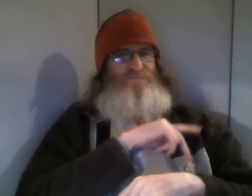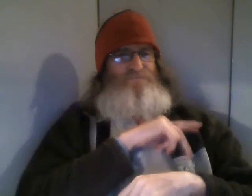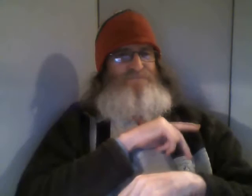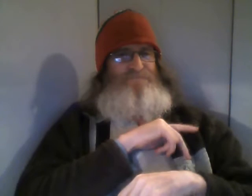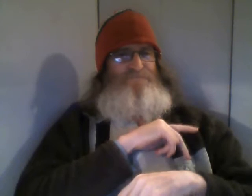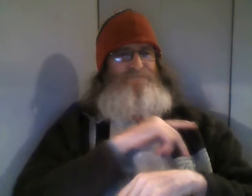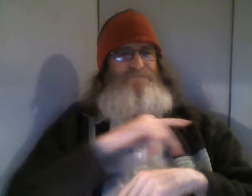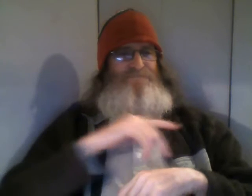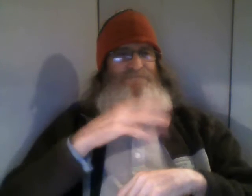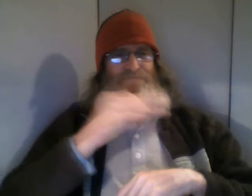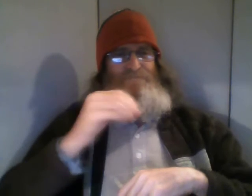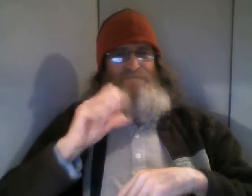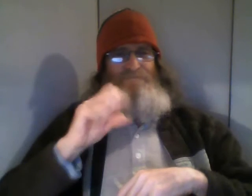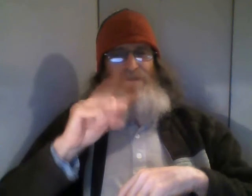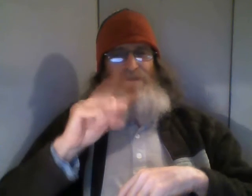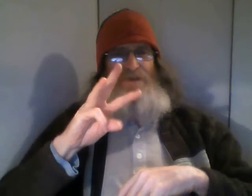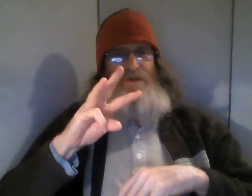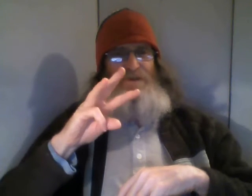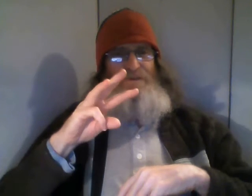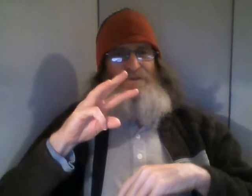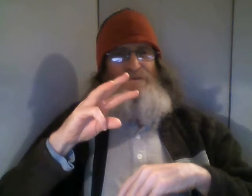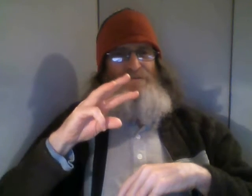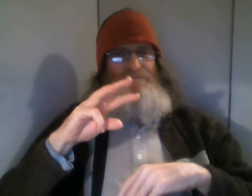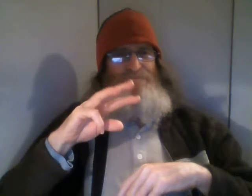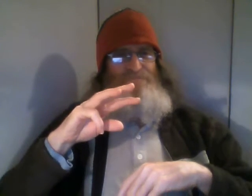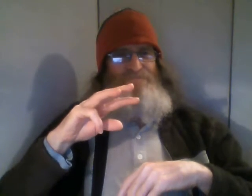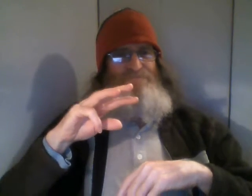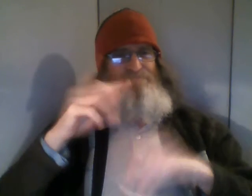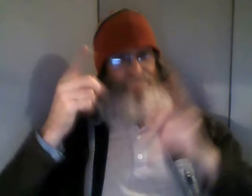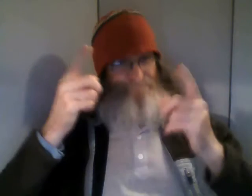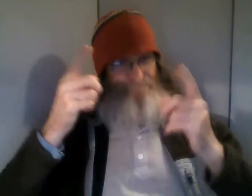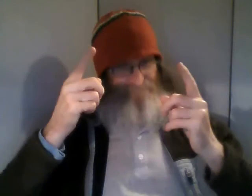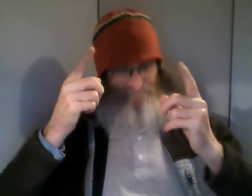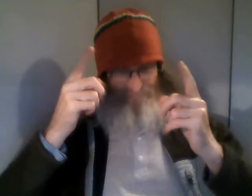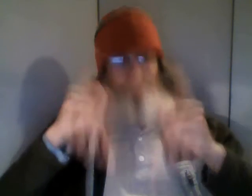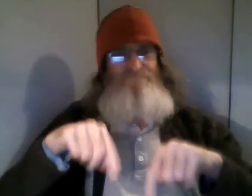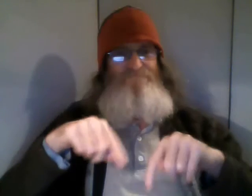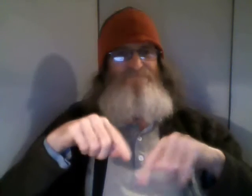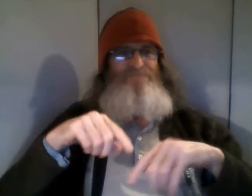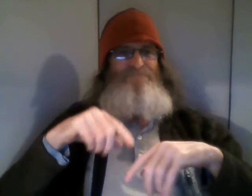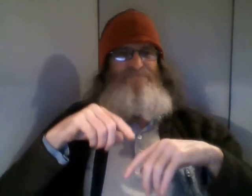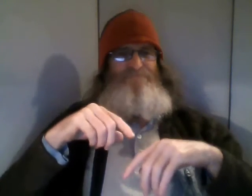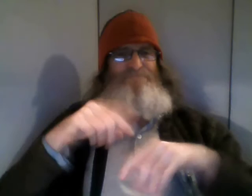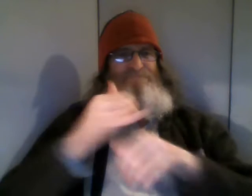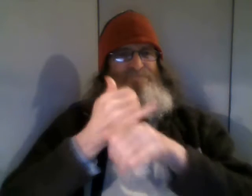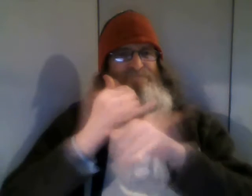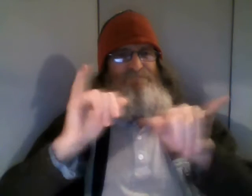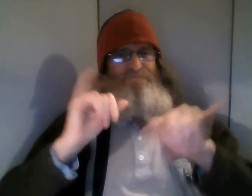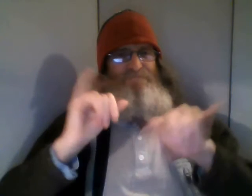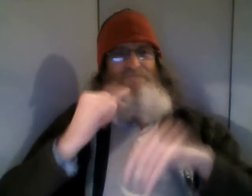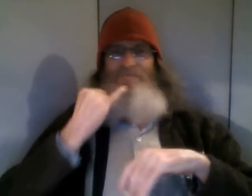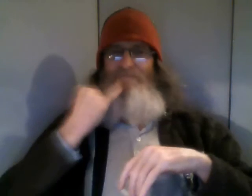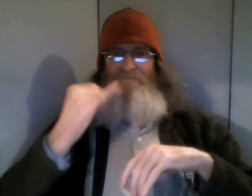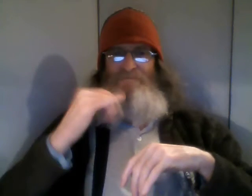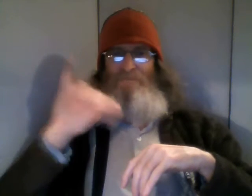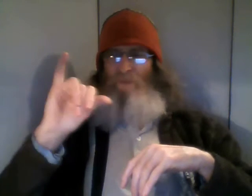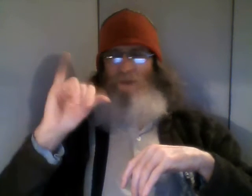Now this person is going to kill someone. Or a life is imminently in danger, then it falls under